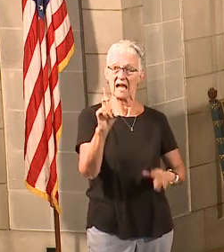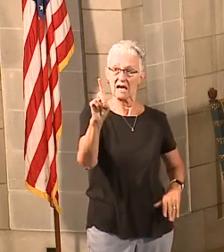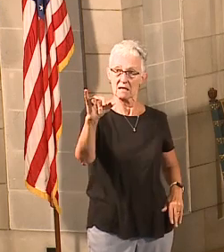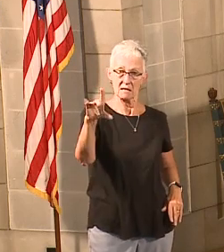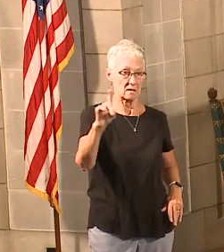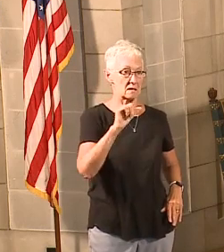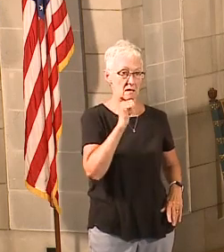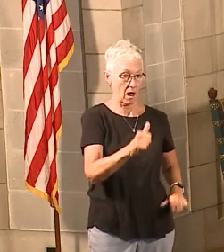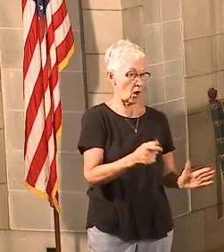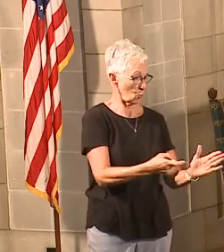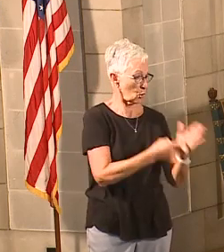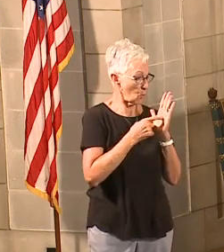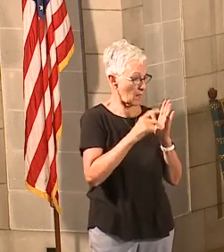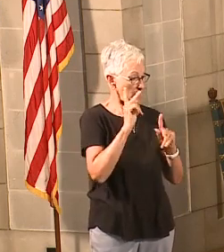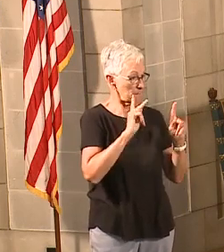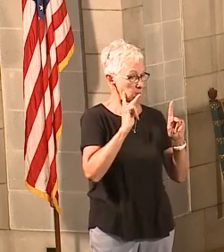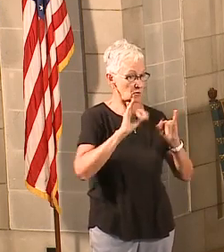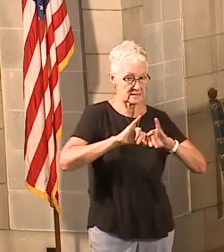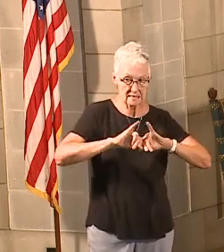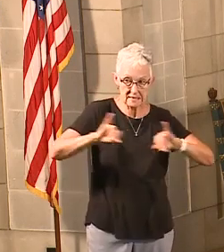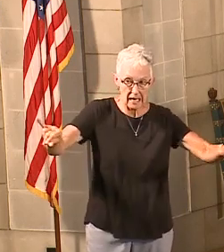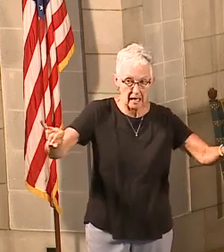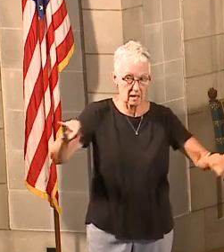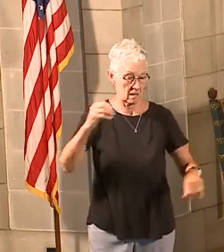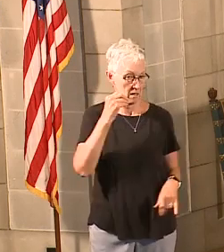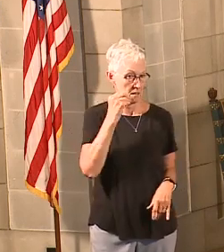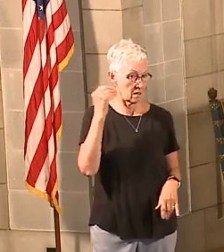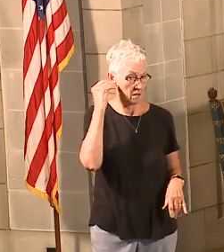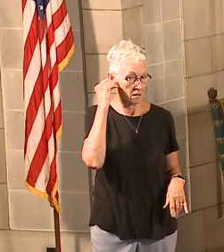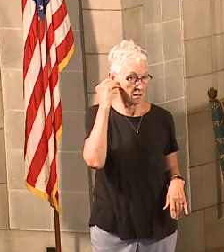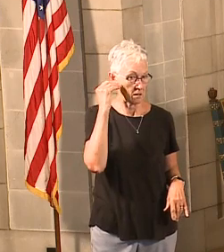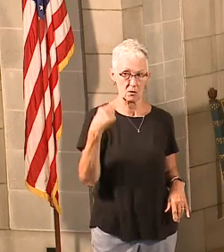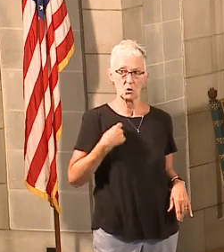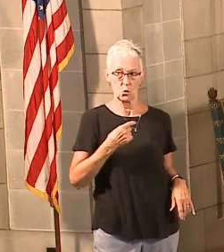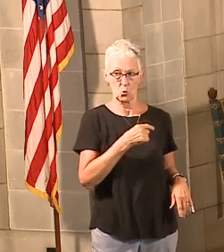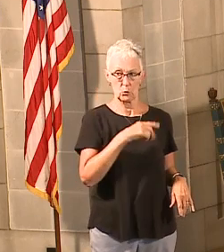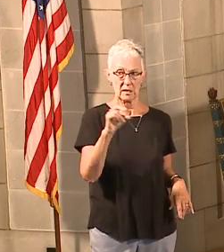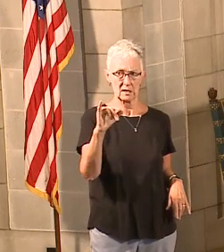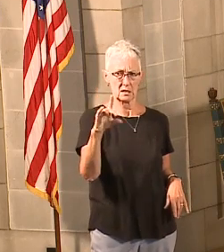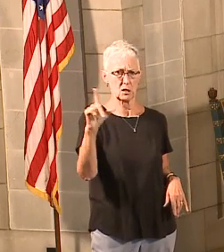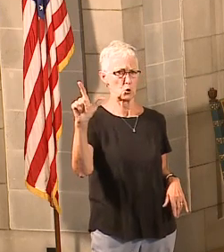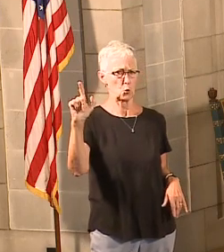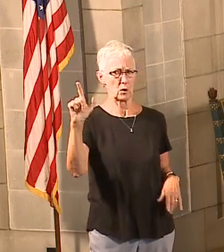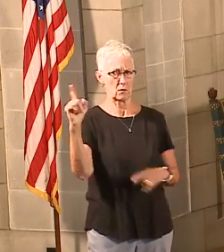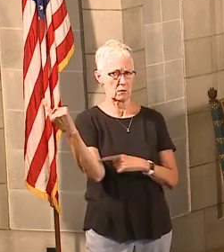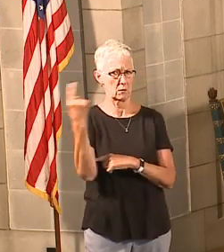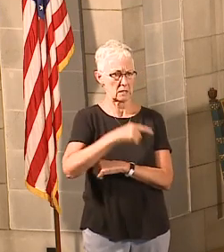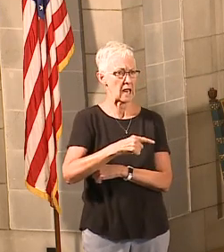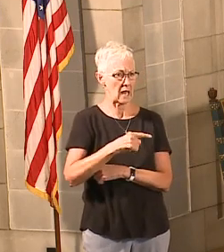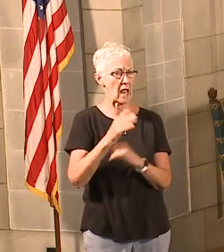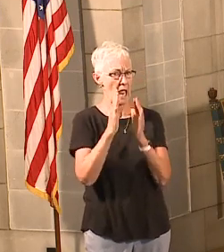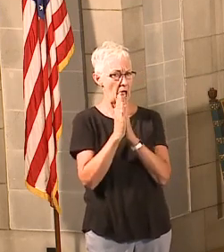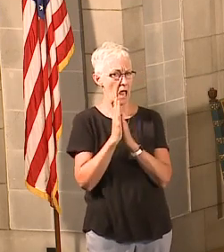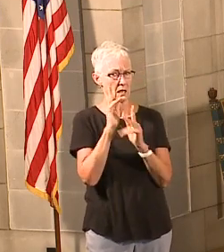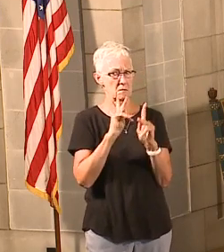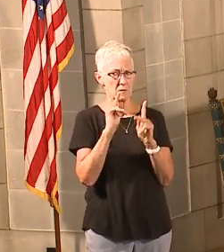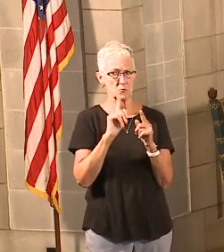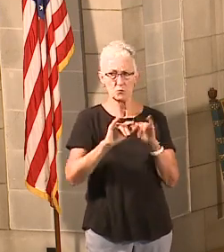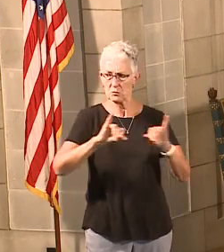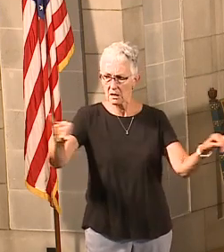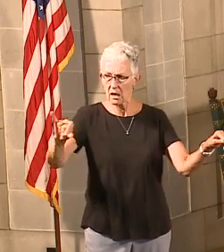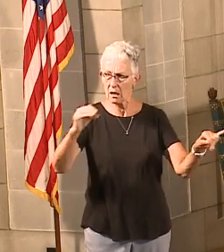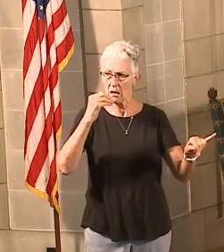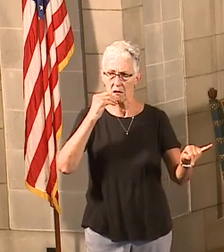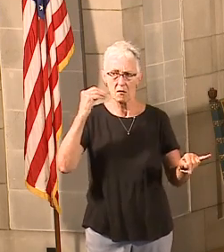order, right? We did our campaign of 21 days to stay home, stay healthy, stay connected to be able to flatten the curve and preserve our